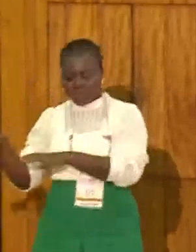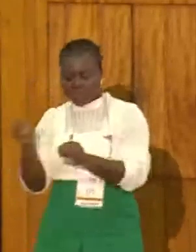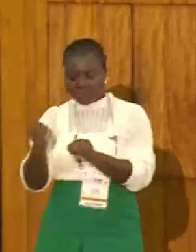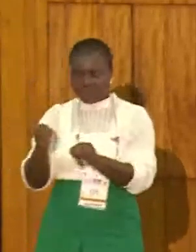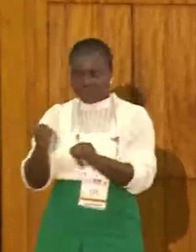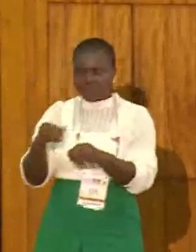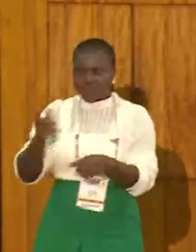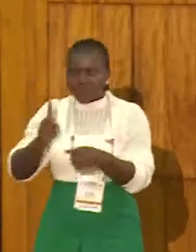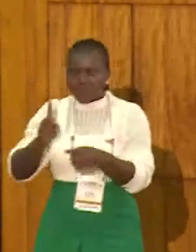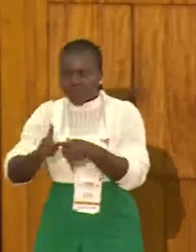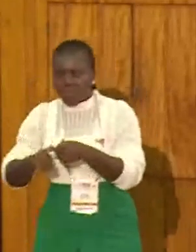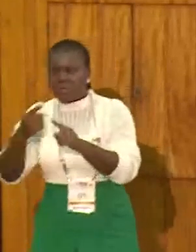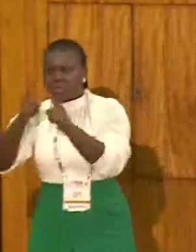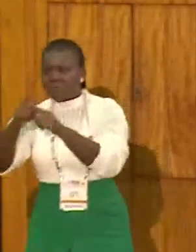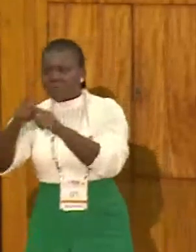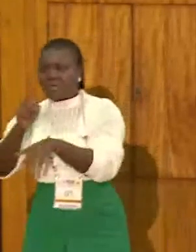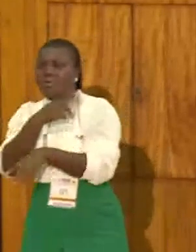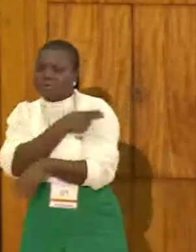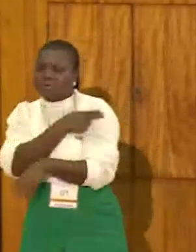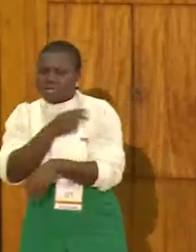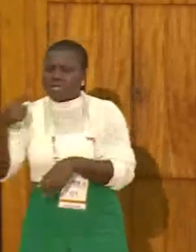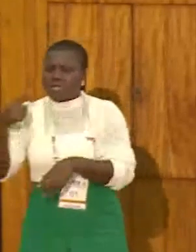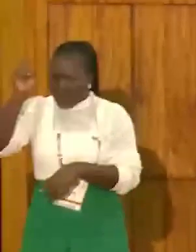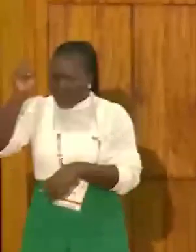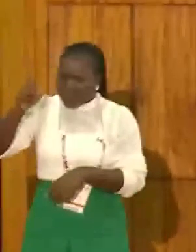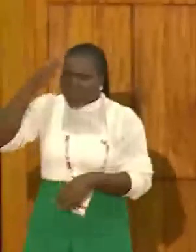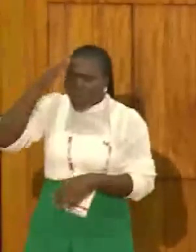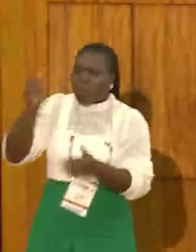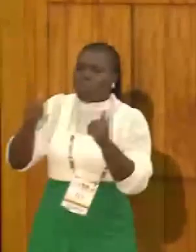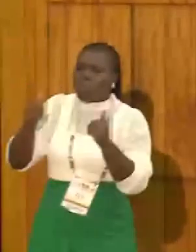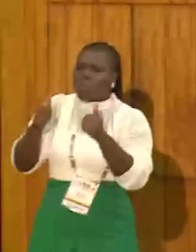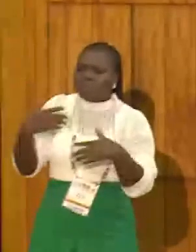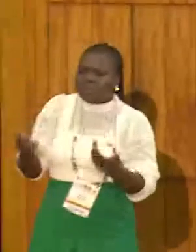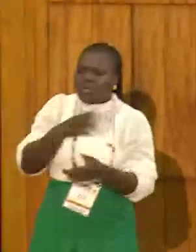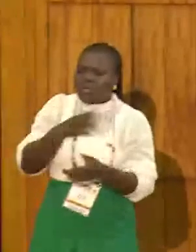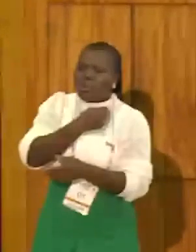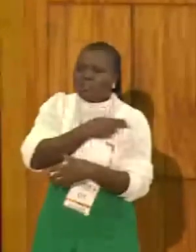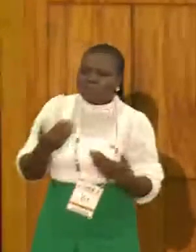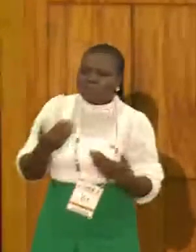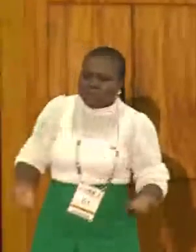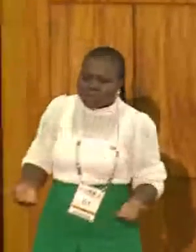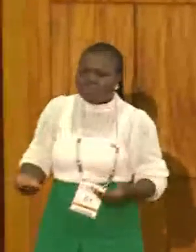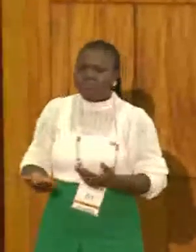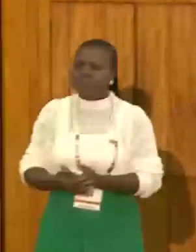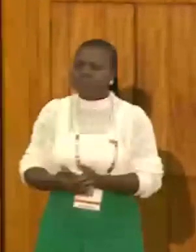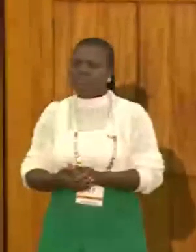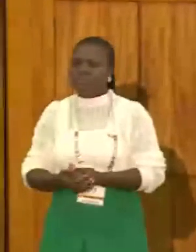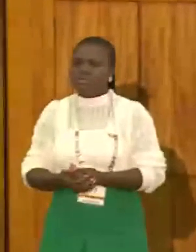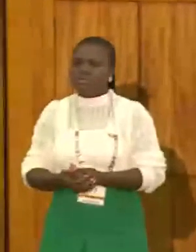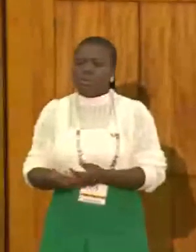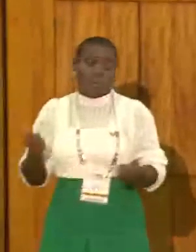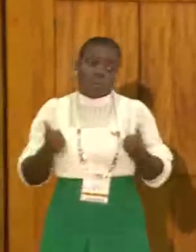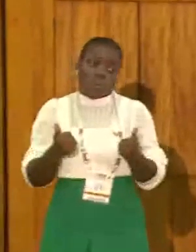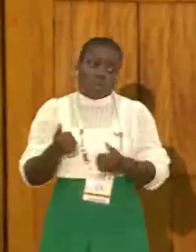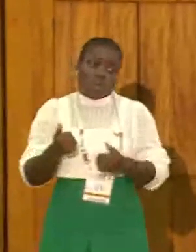to access transportation reimbursement, they would have to know which facilities are offering, which I wouldn't say they are like